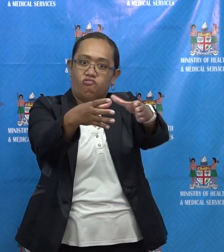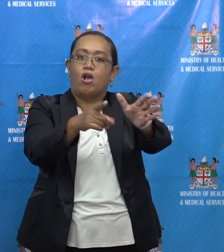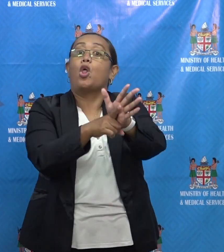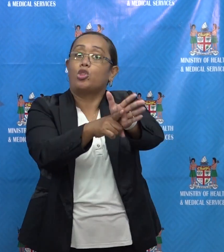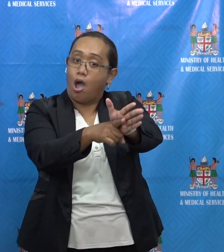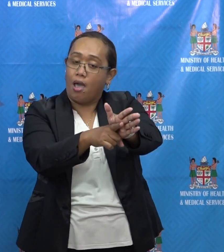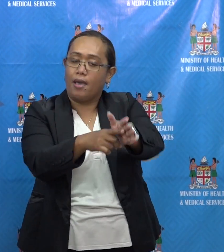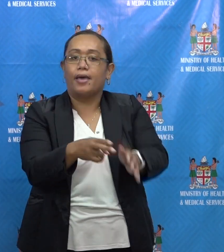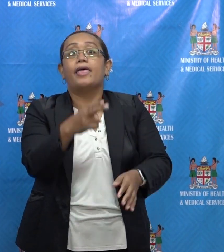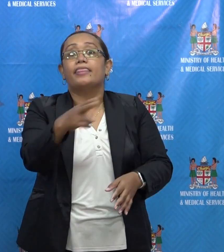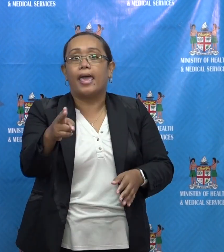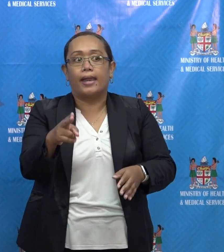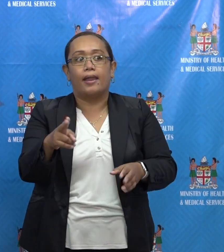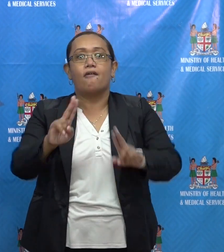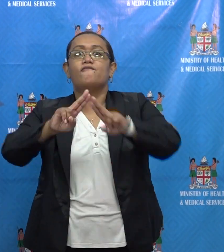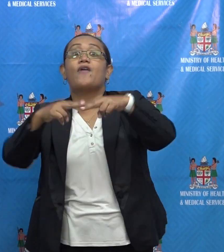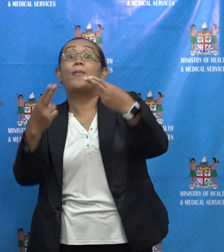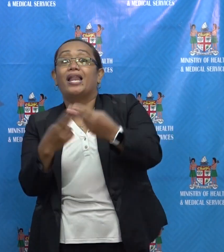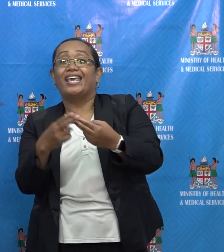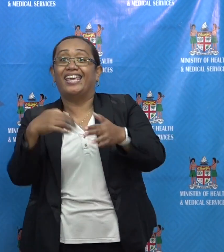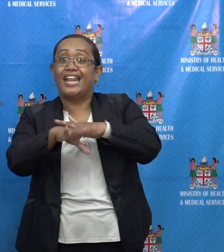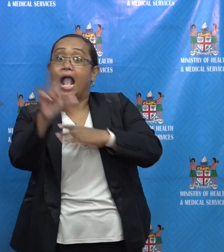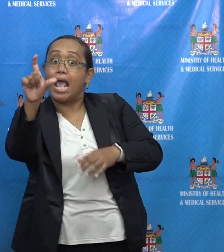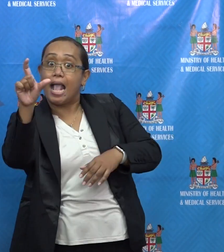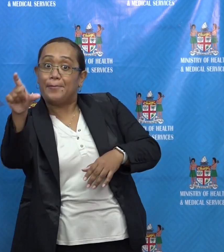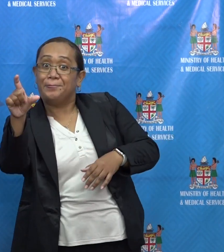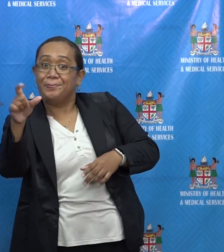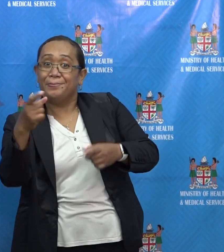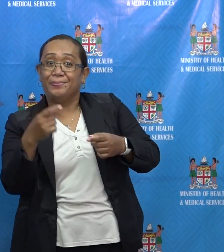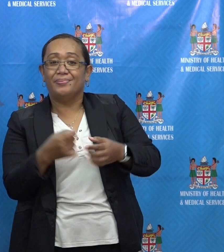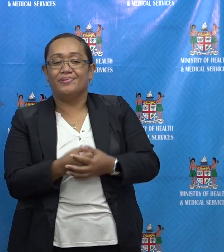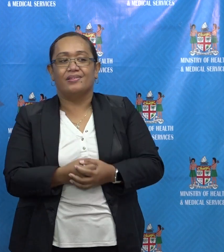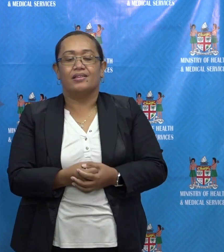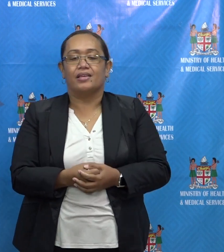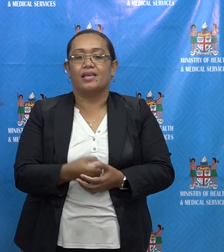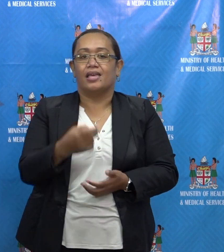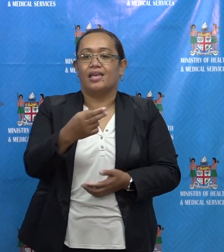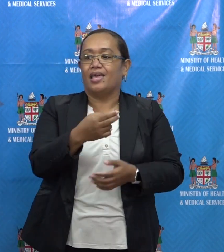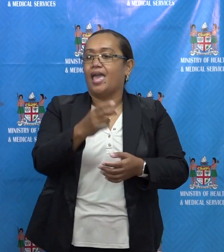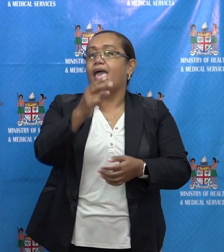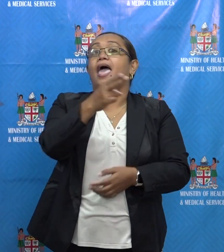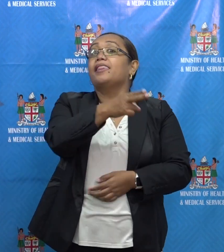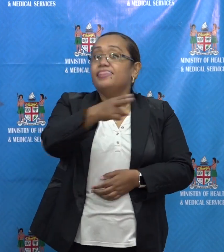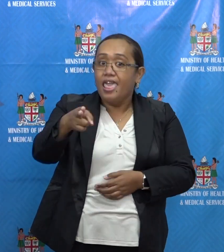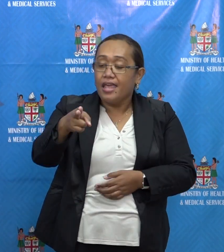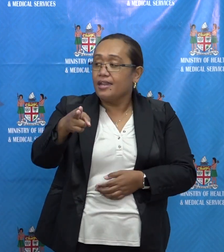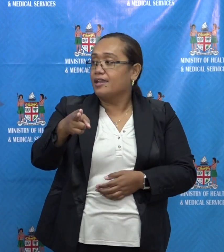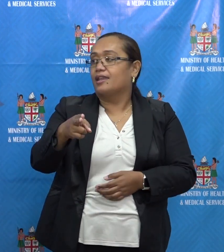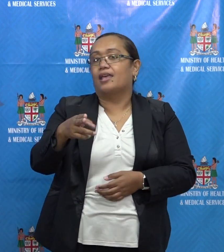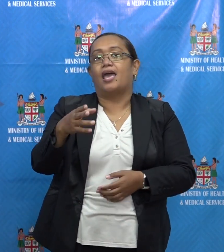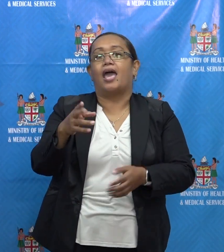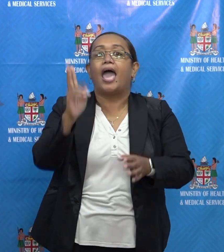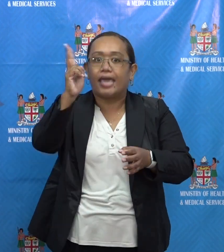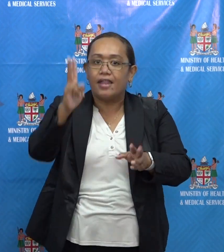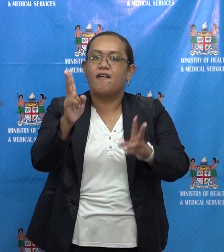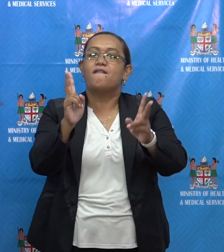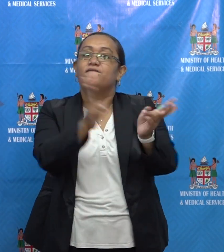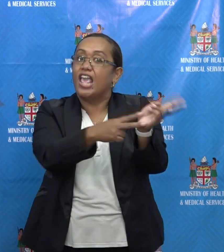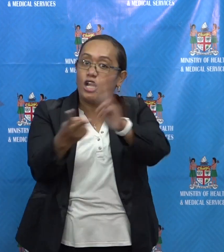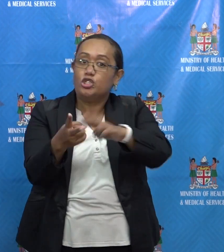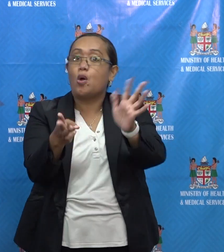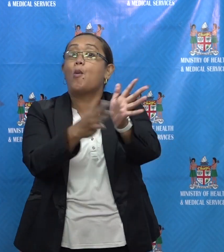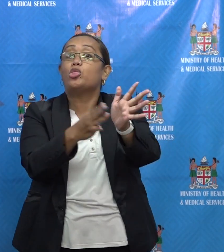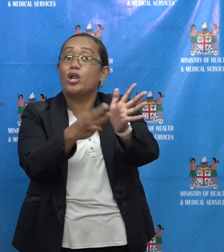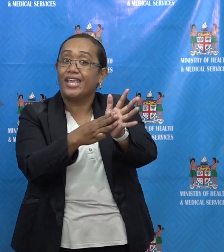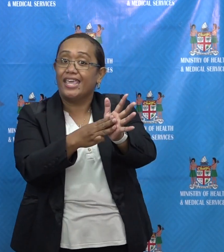got the family from Cunningham that came up. And then we got history about the Moturiki, the three from Moturiki.